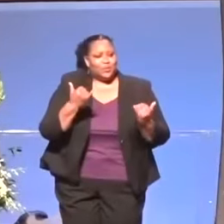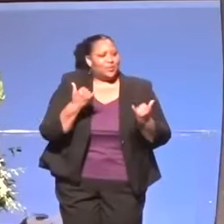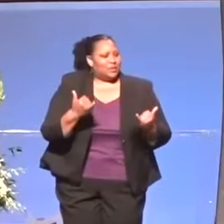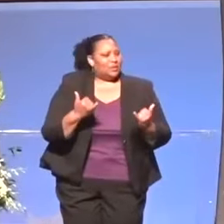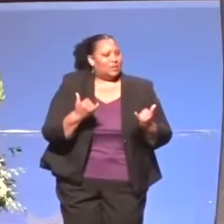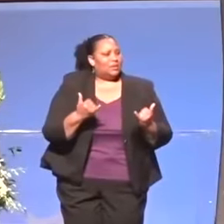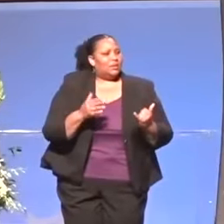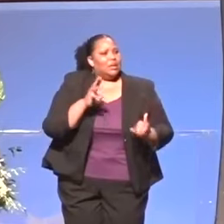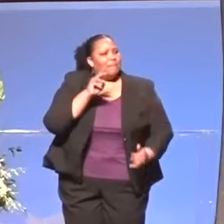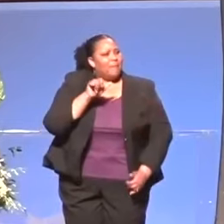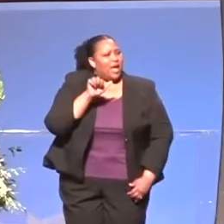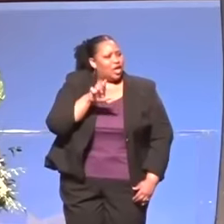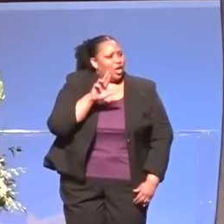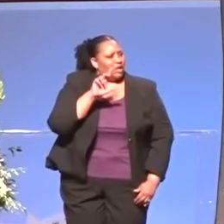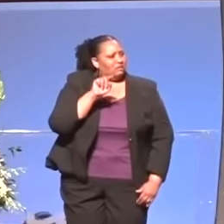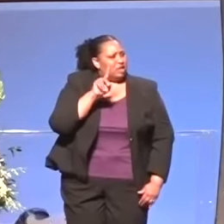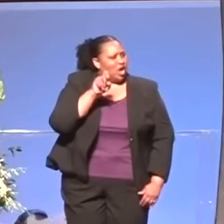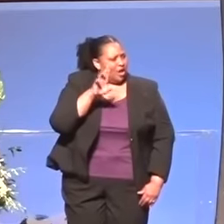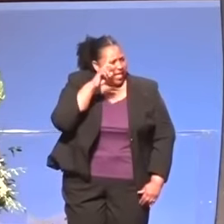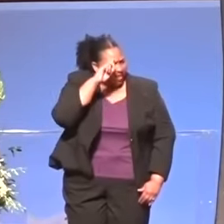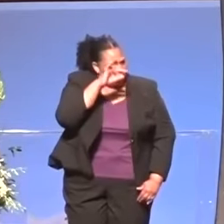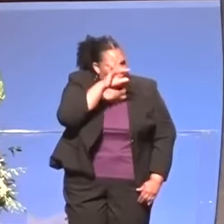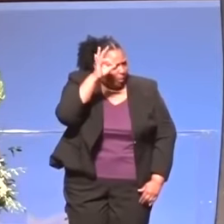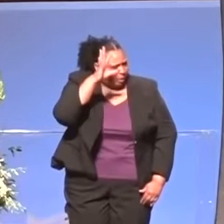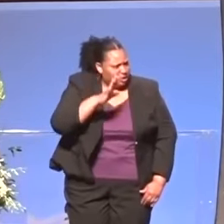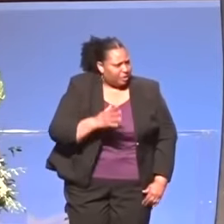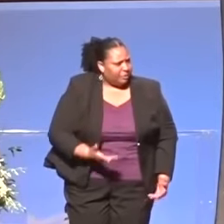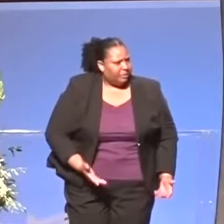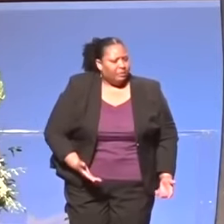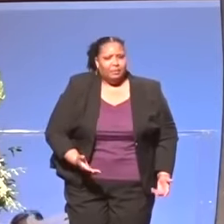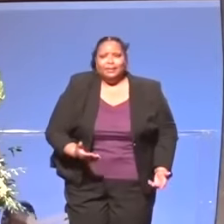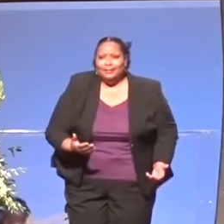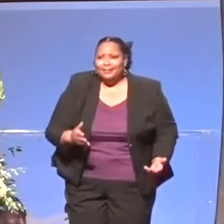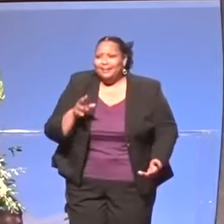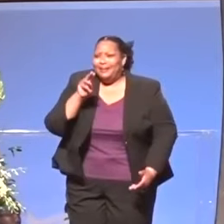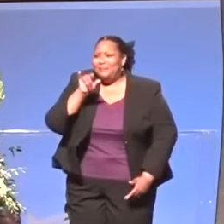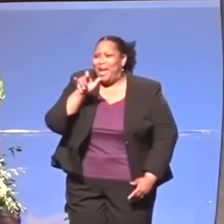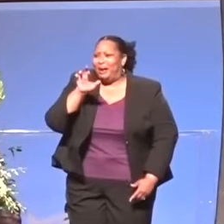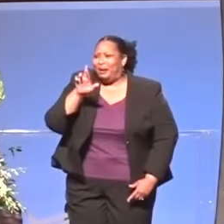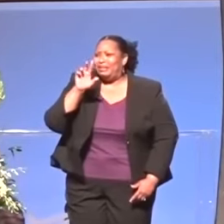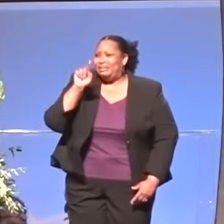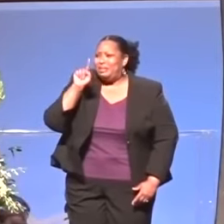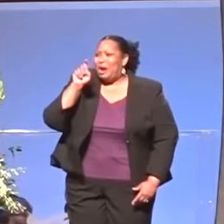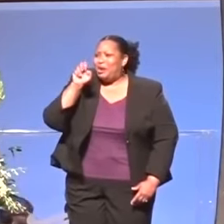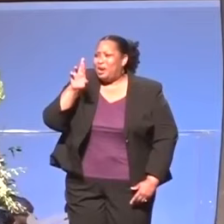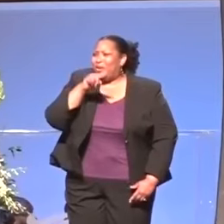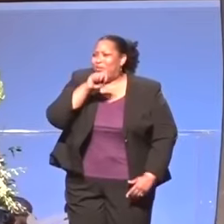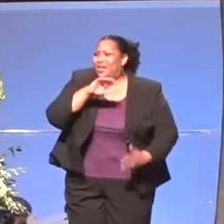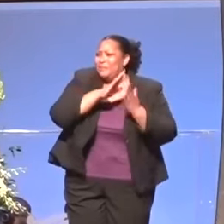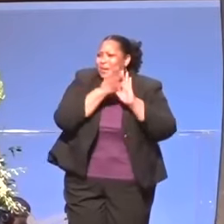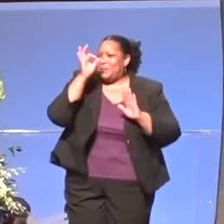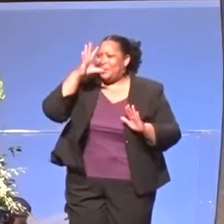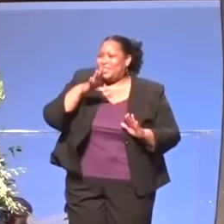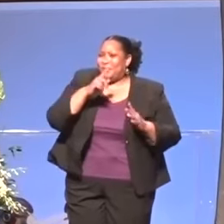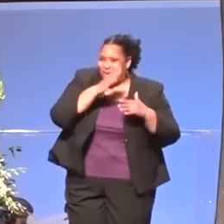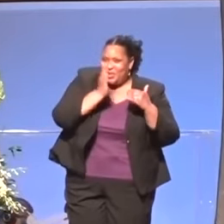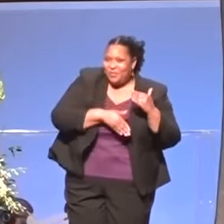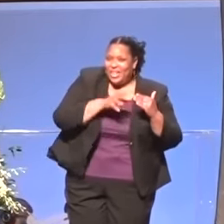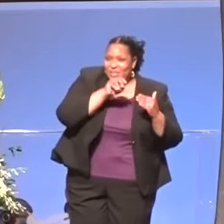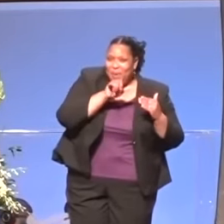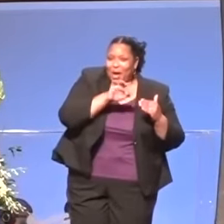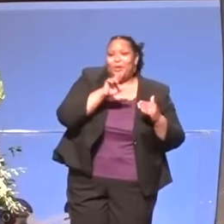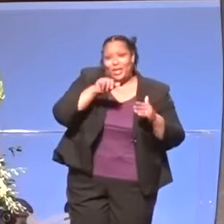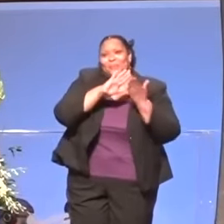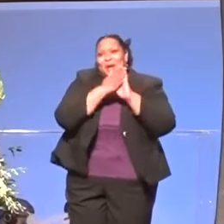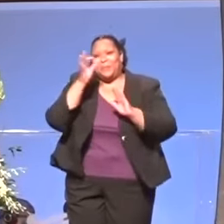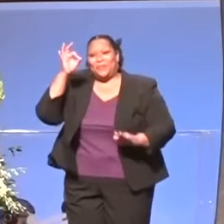Mayor Turner. I think you're a preacher. You have a job when you finish your term here in the city of